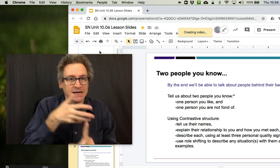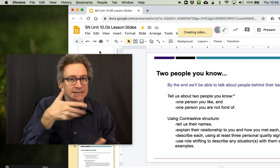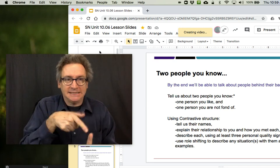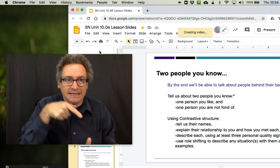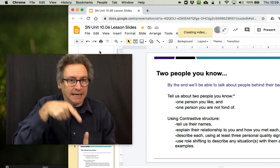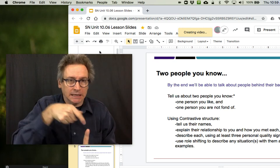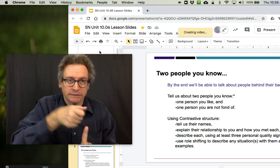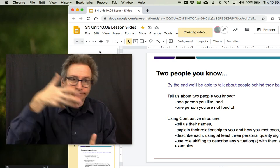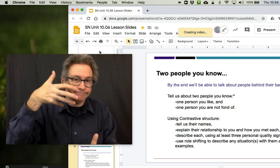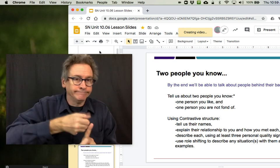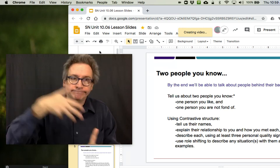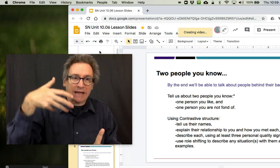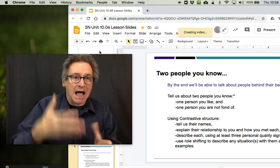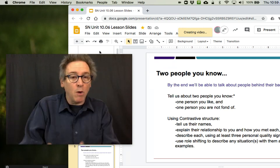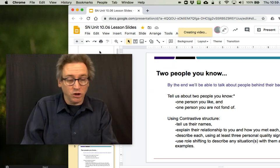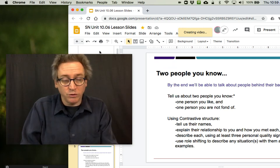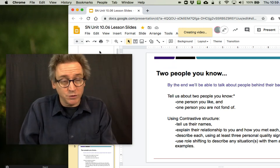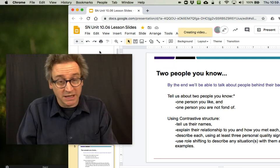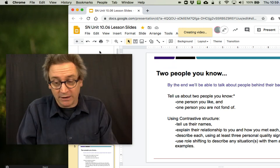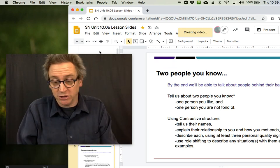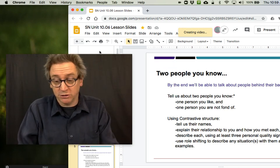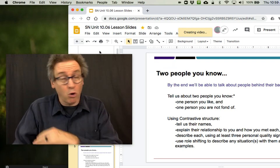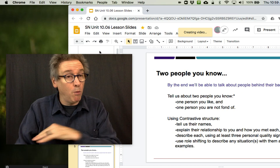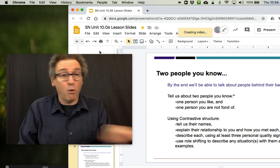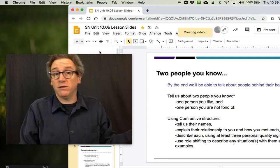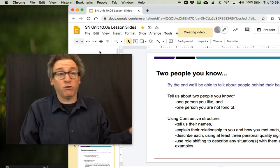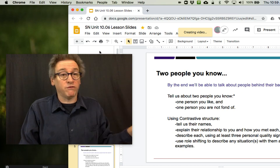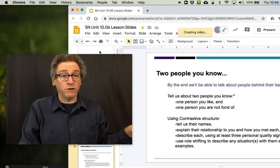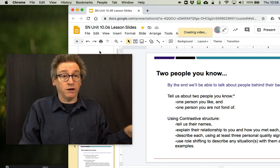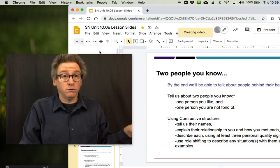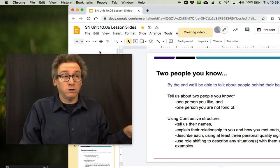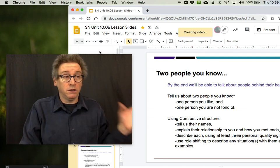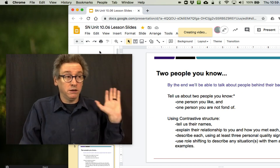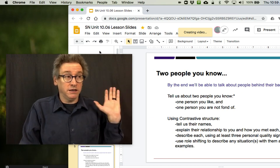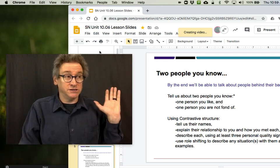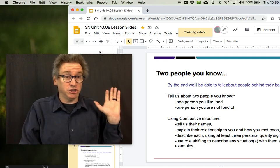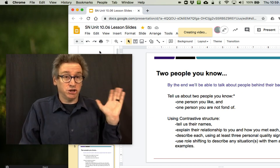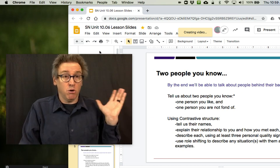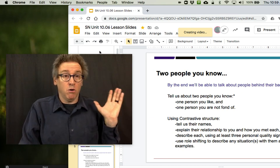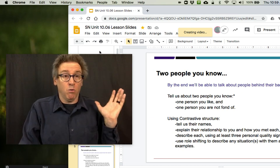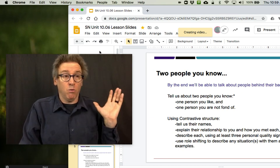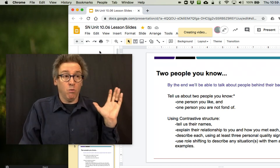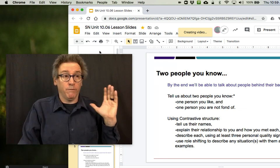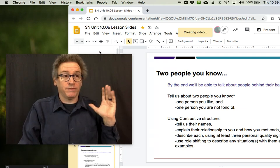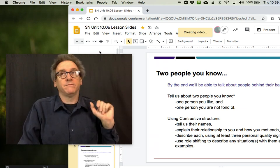just not seeing how well you use the language. The whole point of the portfolio is to show